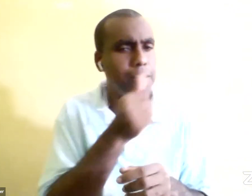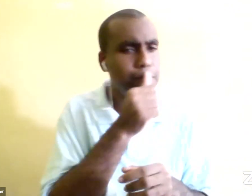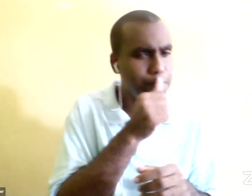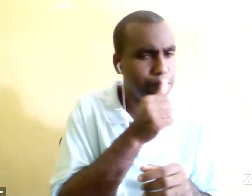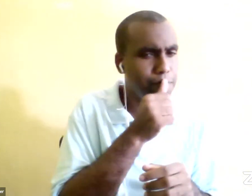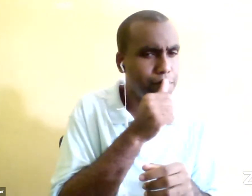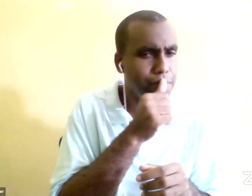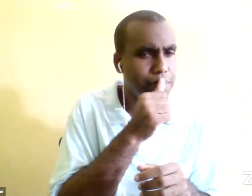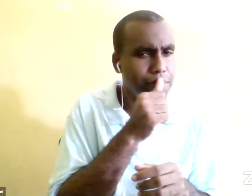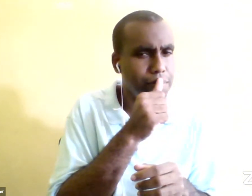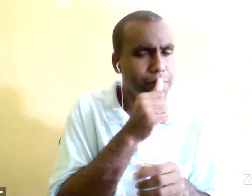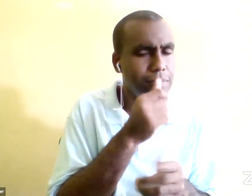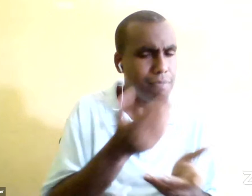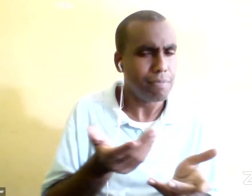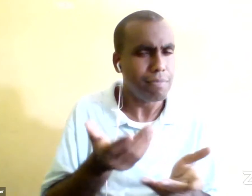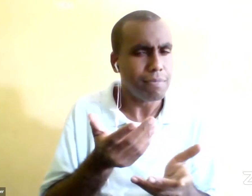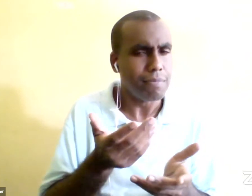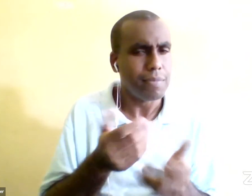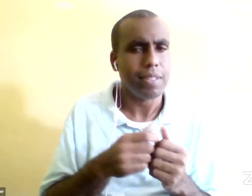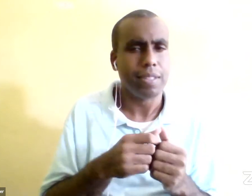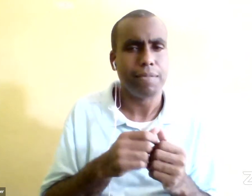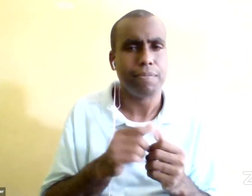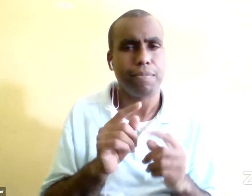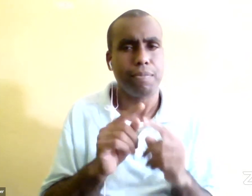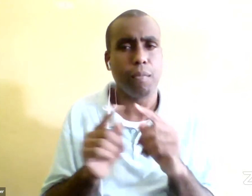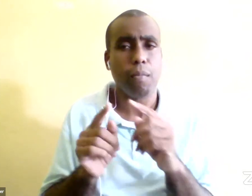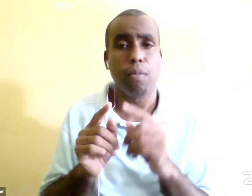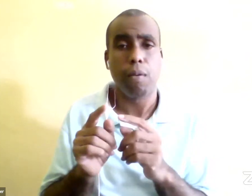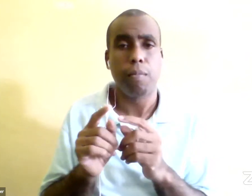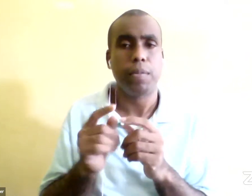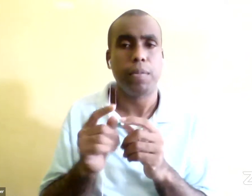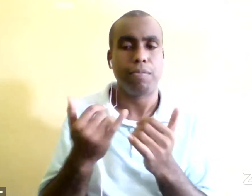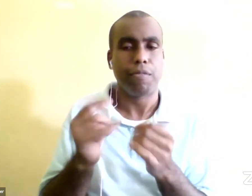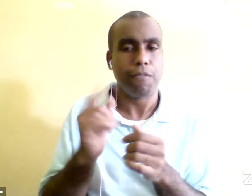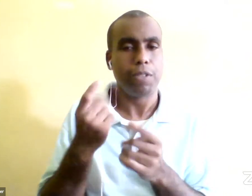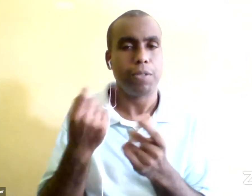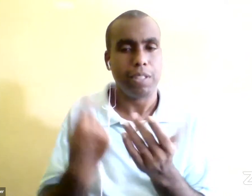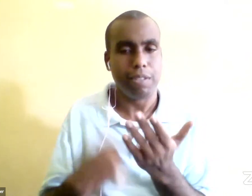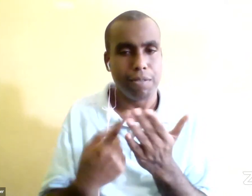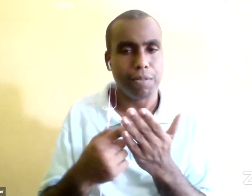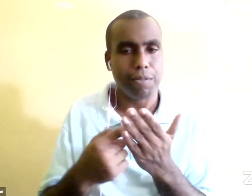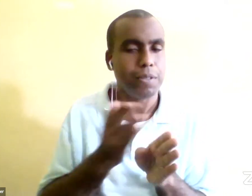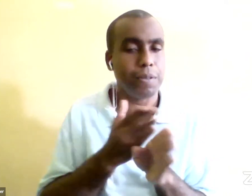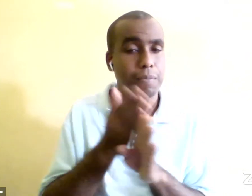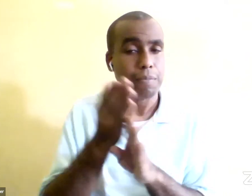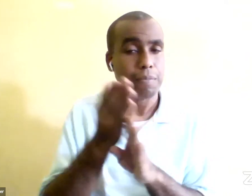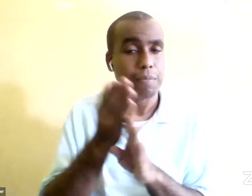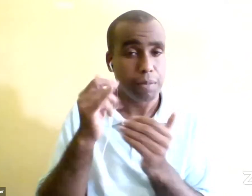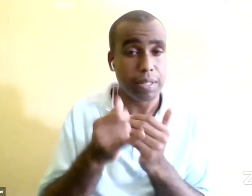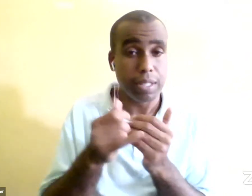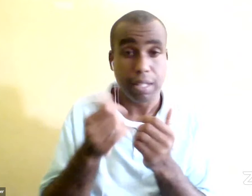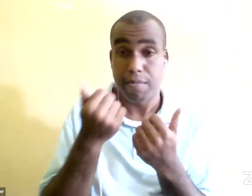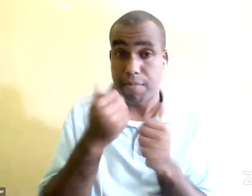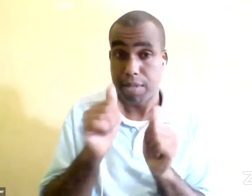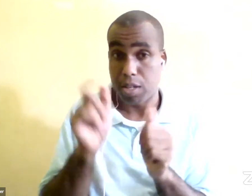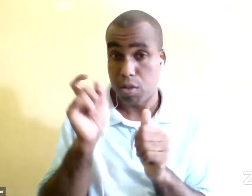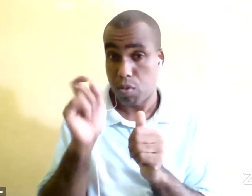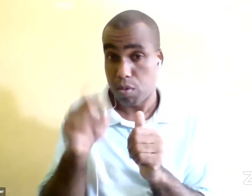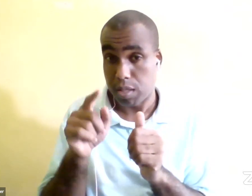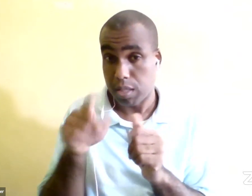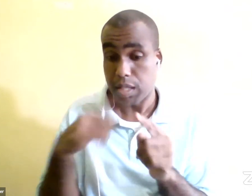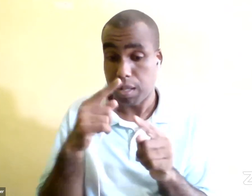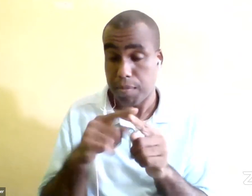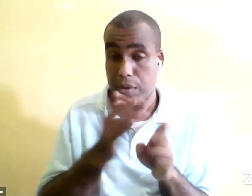YouTube, you know. But let's first go to like major project itself. Anybody has some concerns or questions about major project?